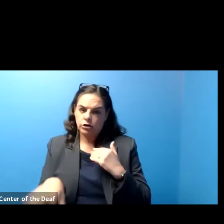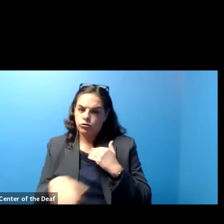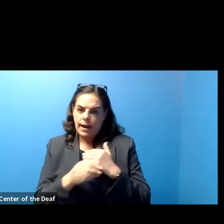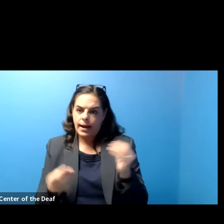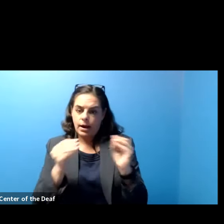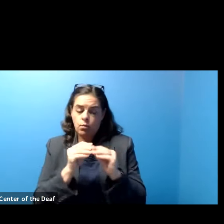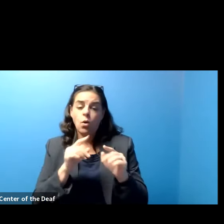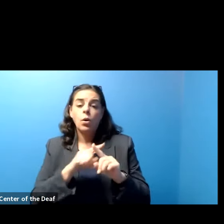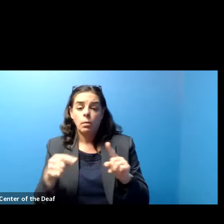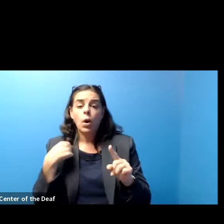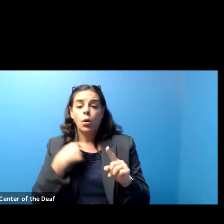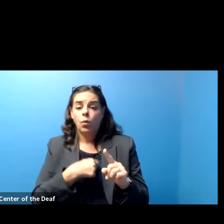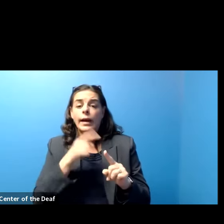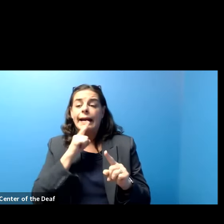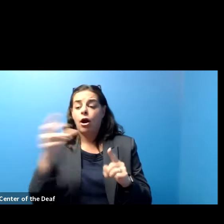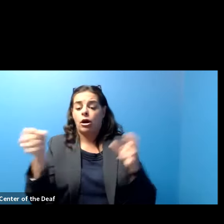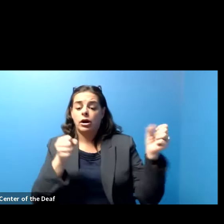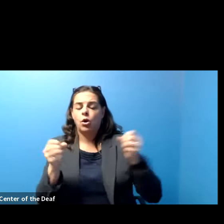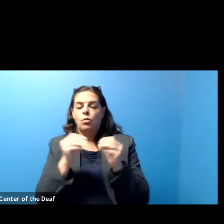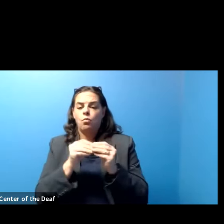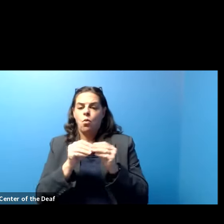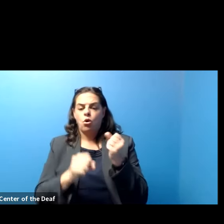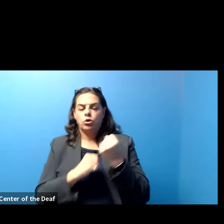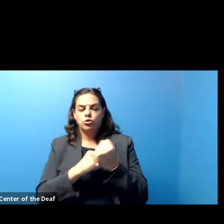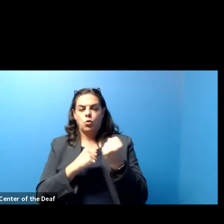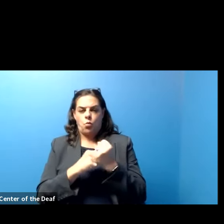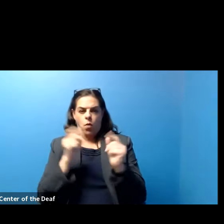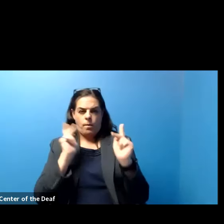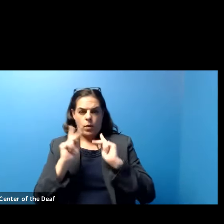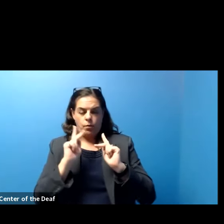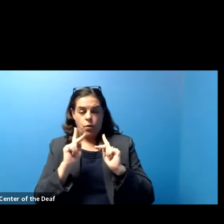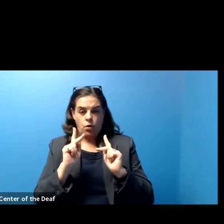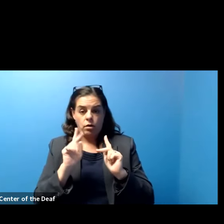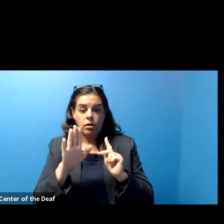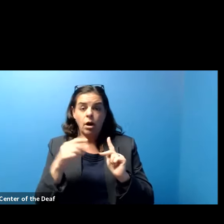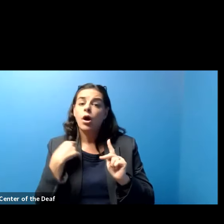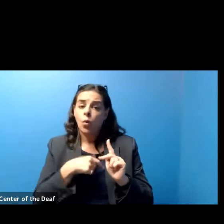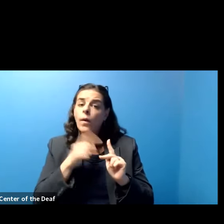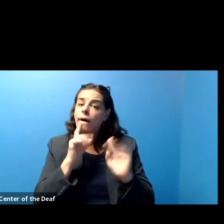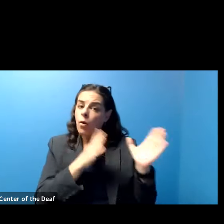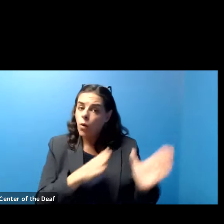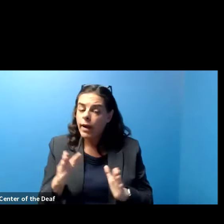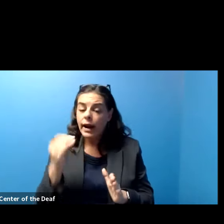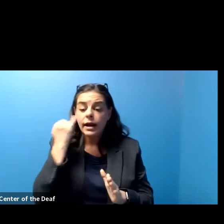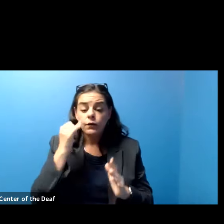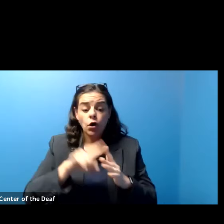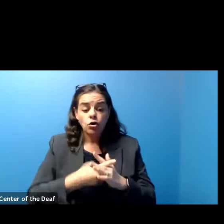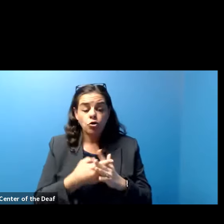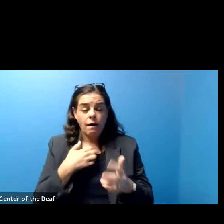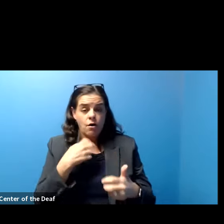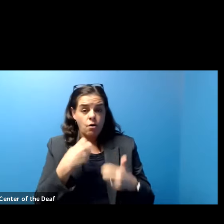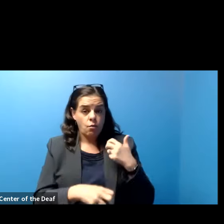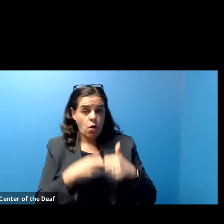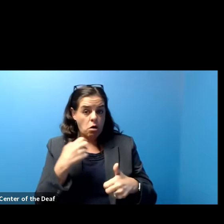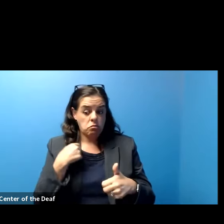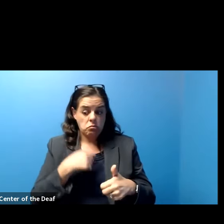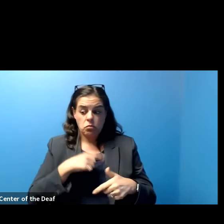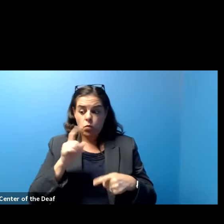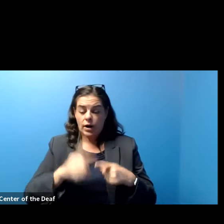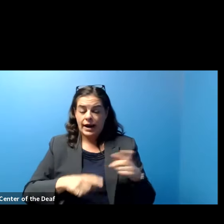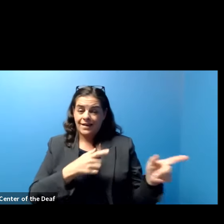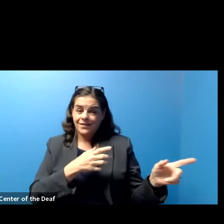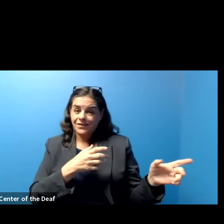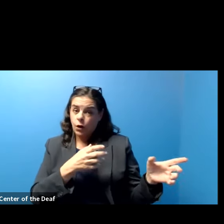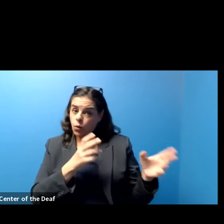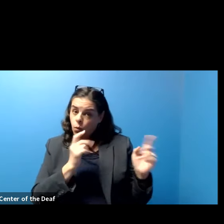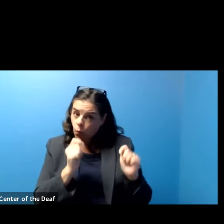doing is bringing in additional support teams. If we start, and we are preparing for this, if we start having issues with being able to very